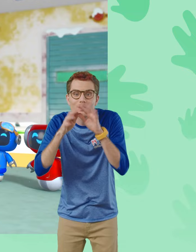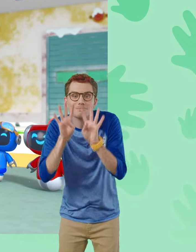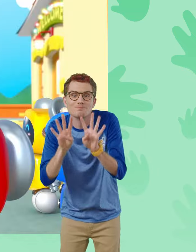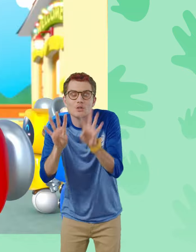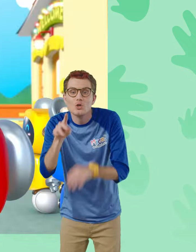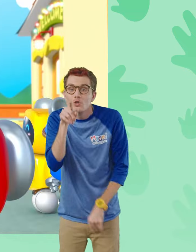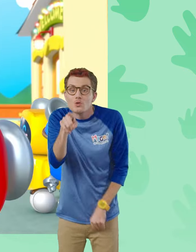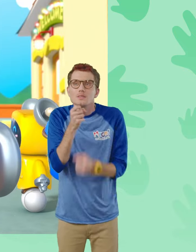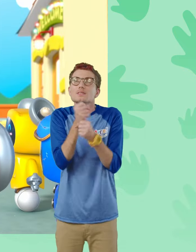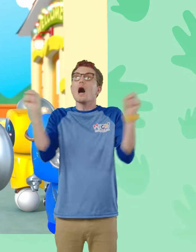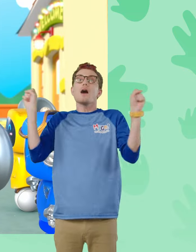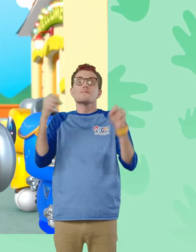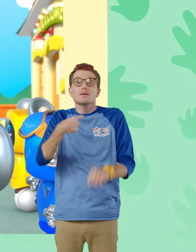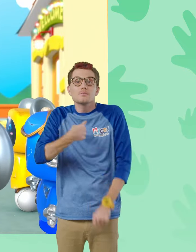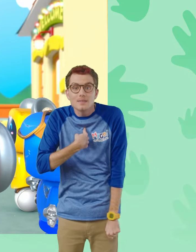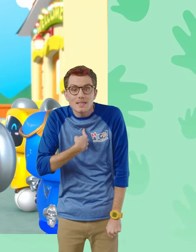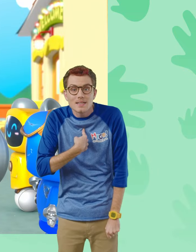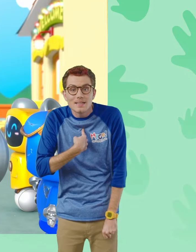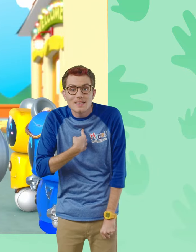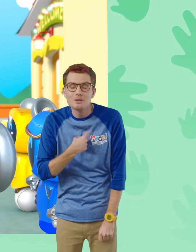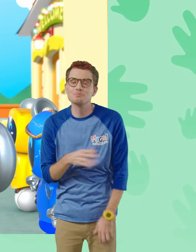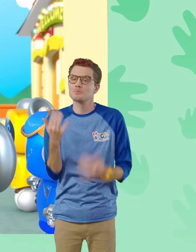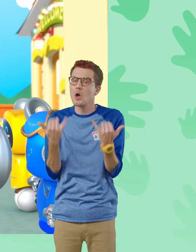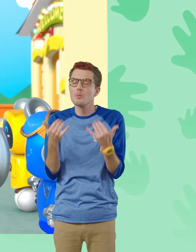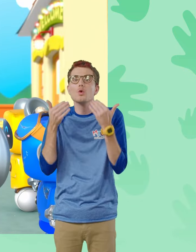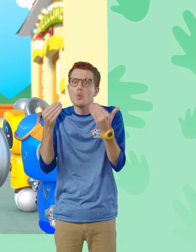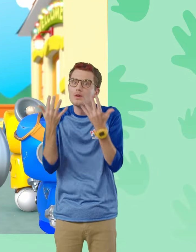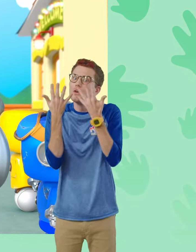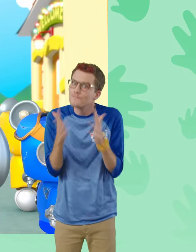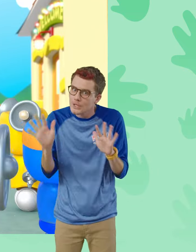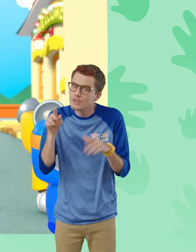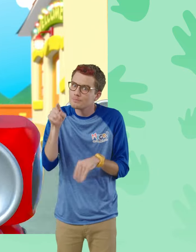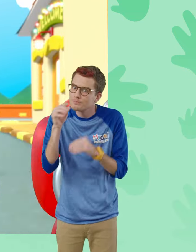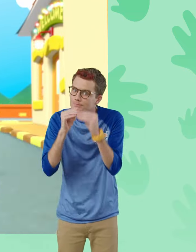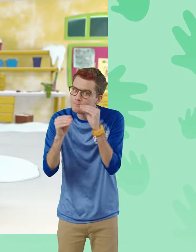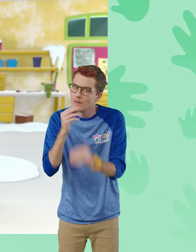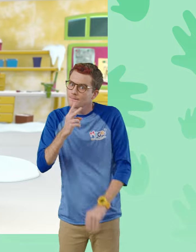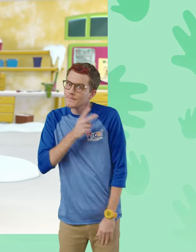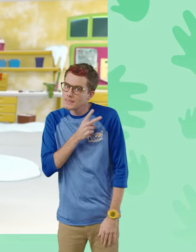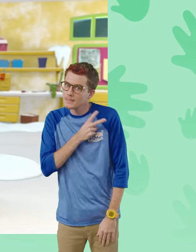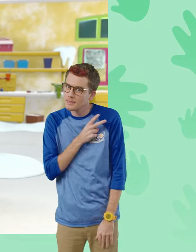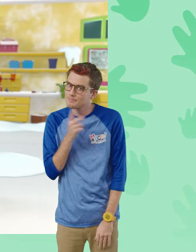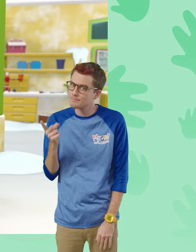Mechanicals, you saved me! Now, let's finish fixing Vicky.